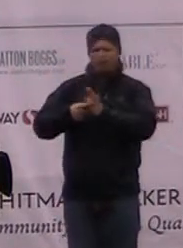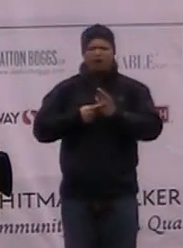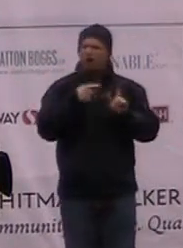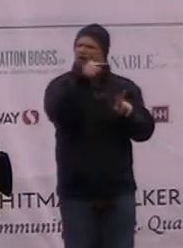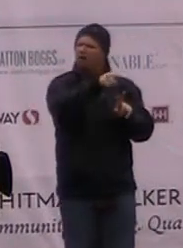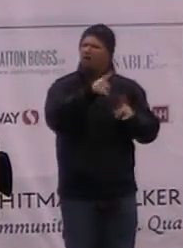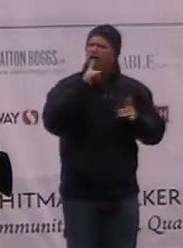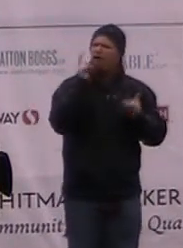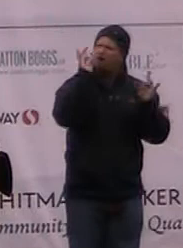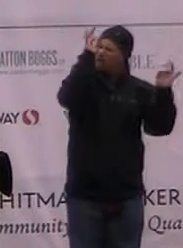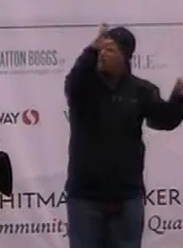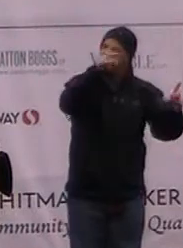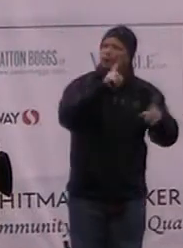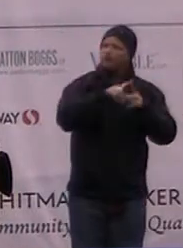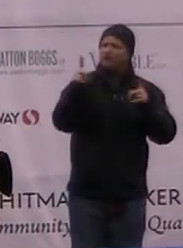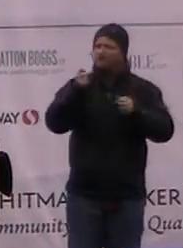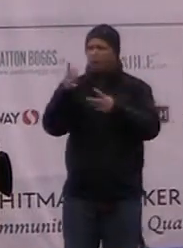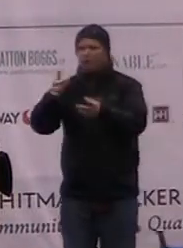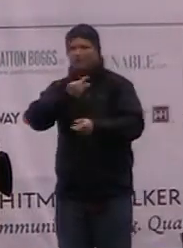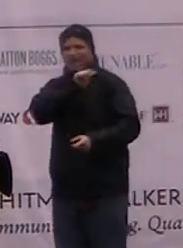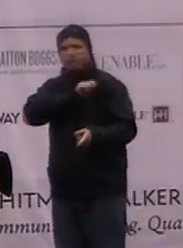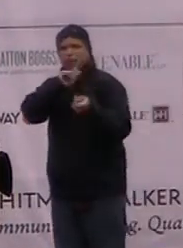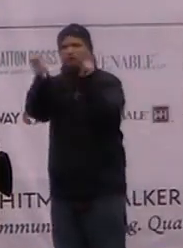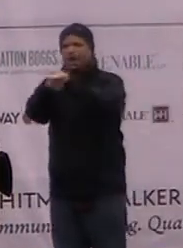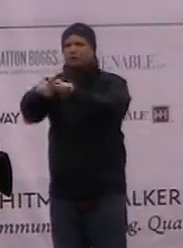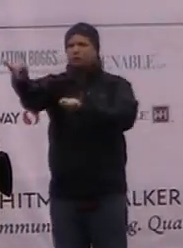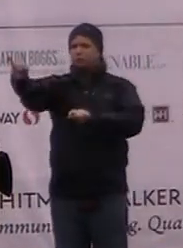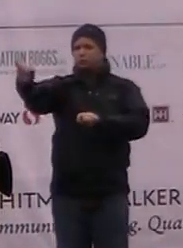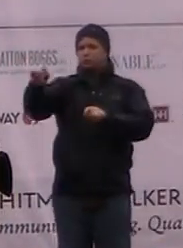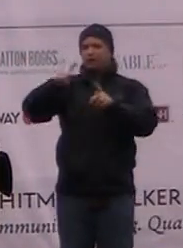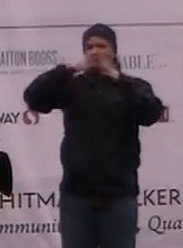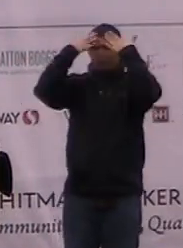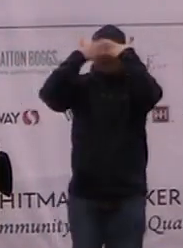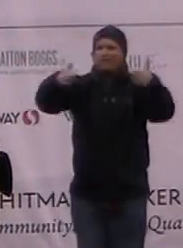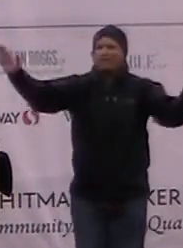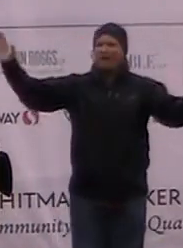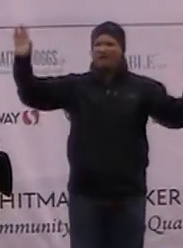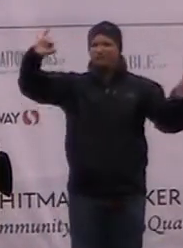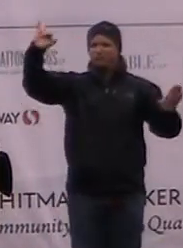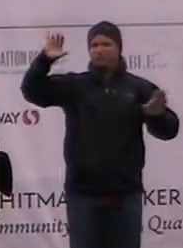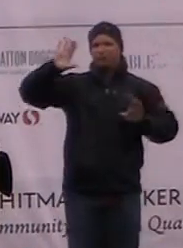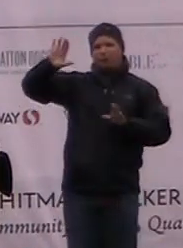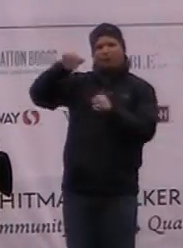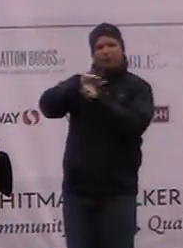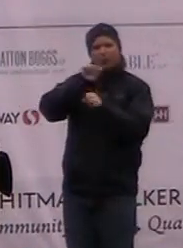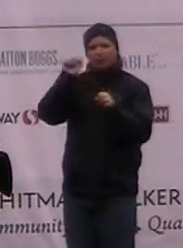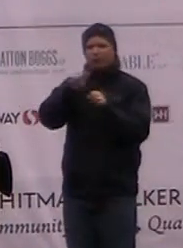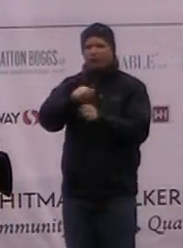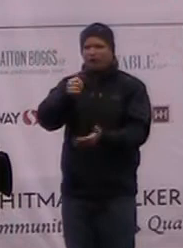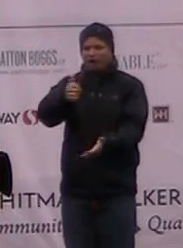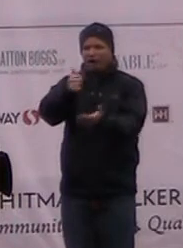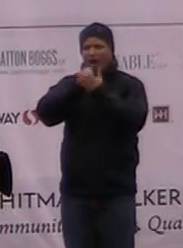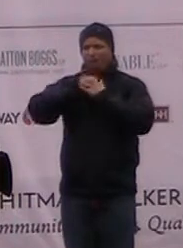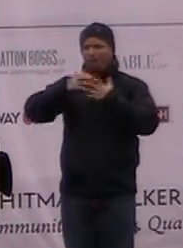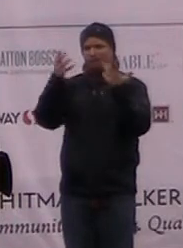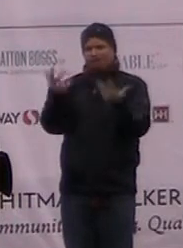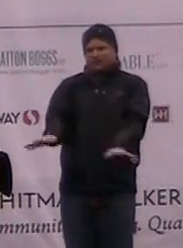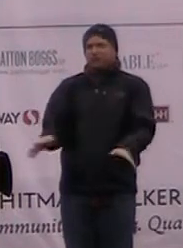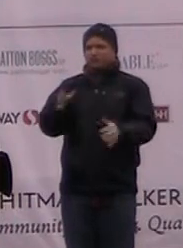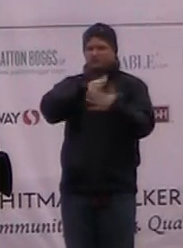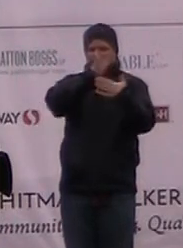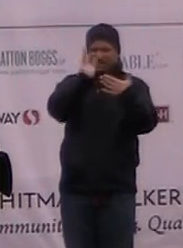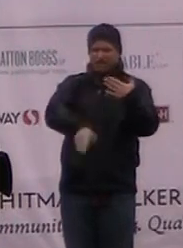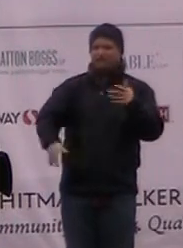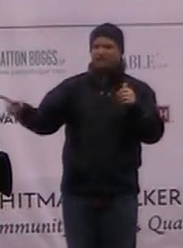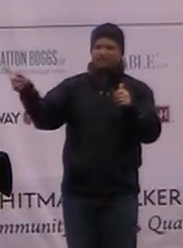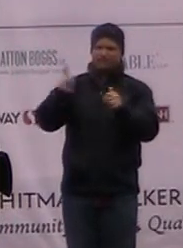epidemic, but to change attitudes and open minds. Her work helped to bring an end to the